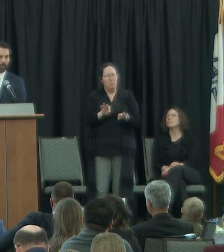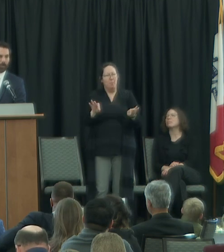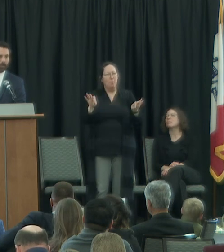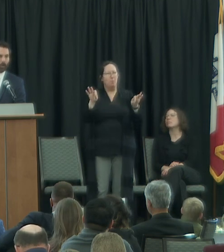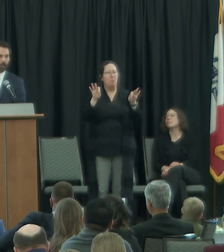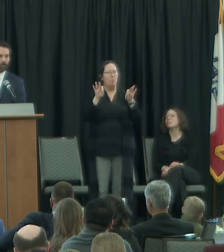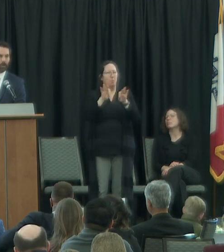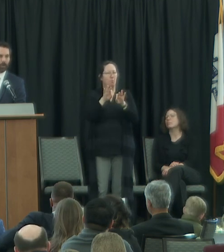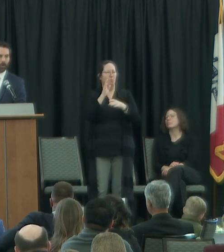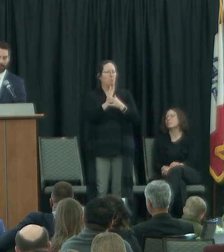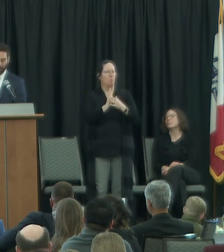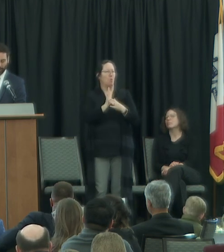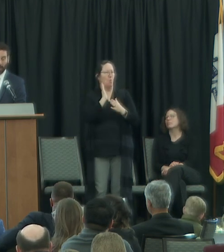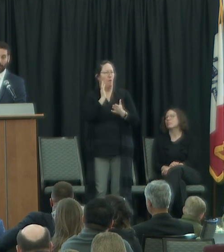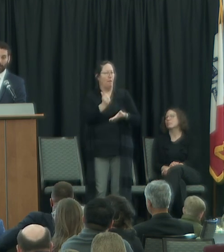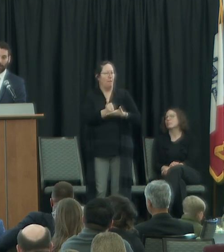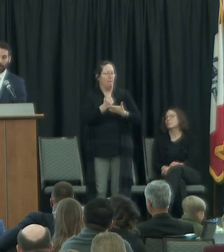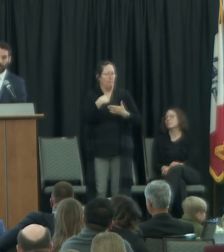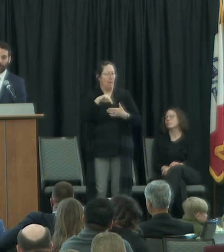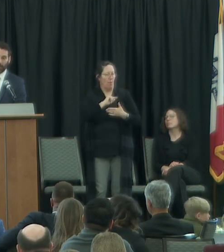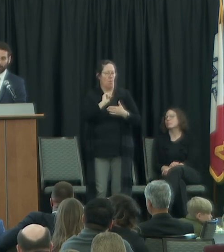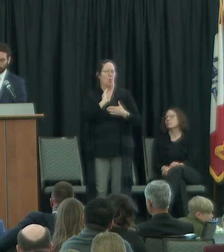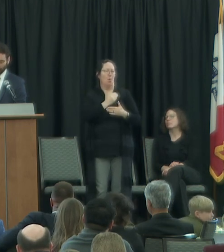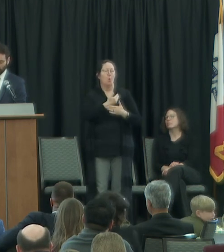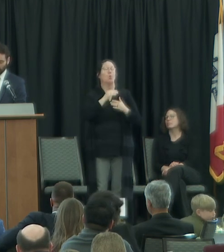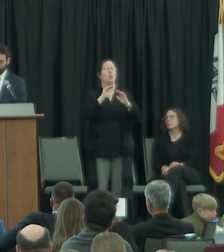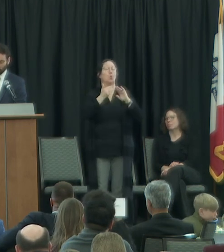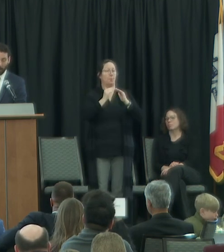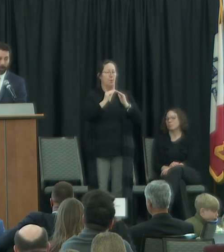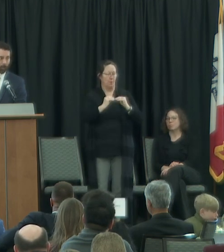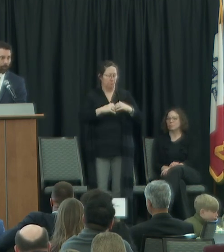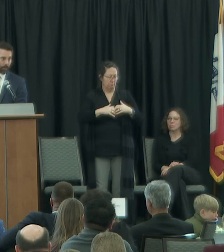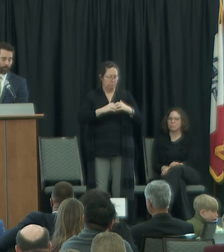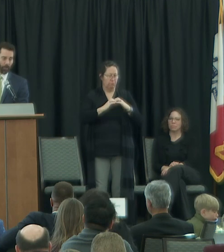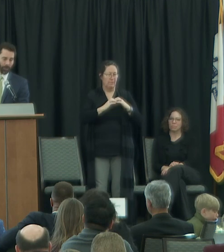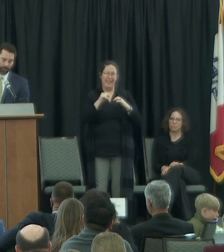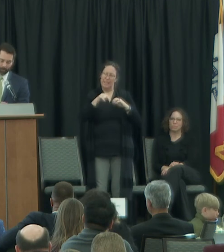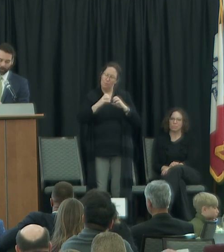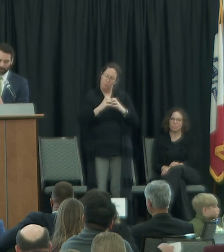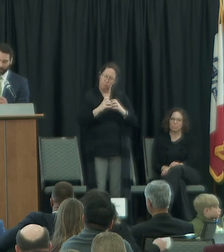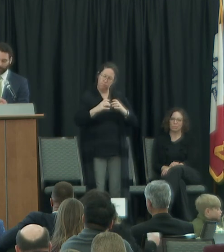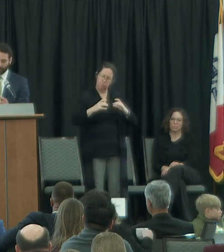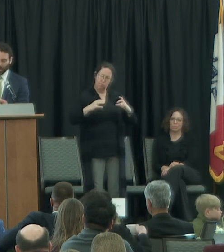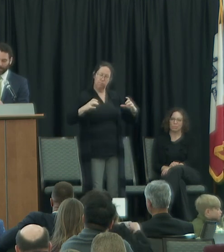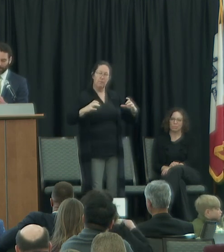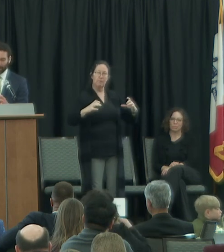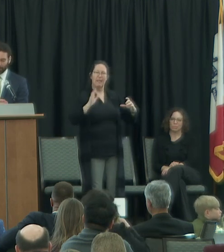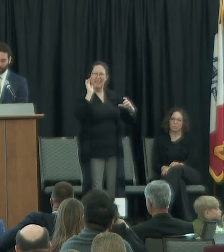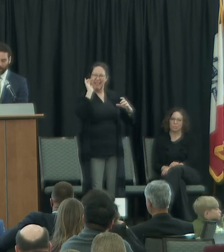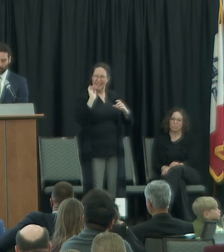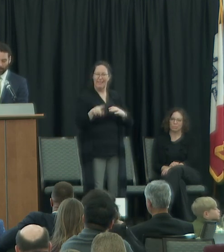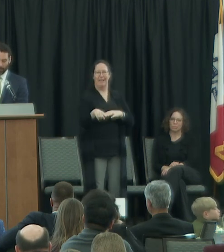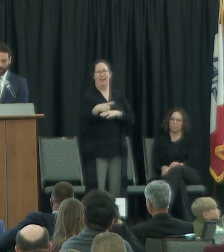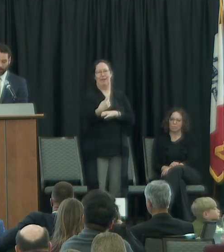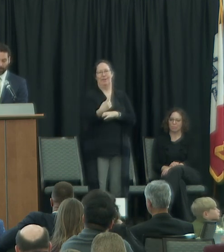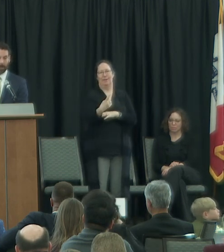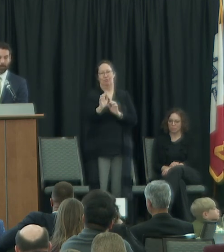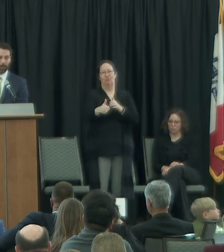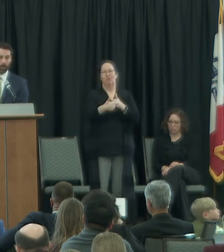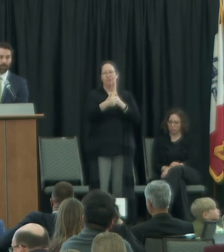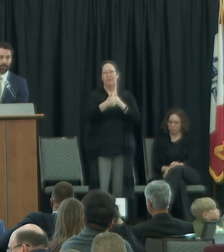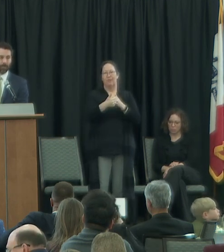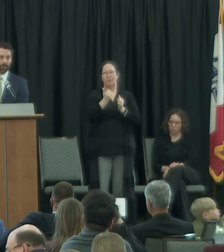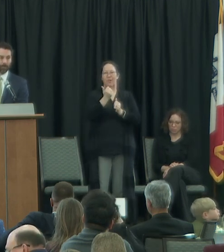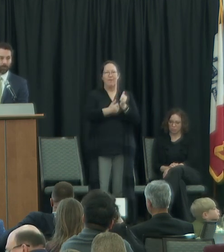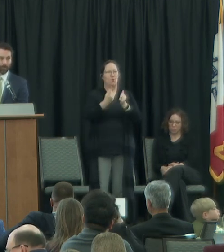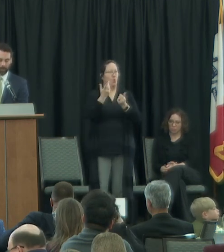part to the growth and vitality of our community. We are a growing community, so certainly that is something that will be the challenge of every